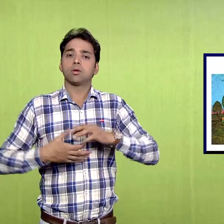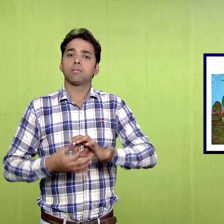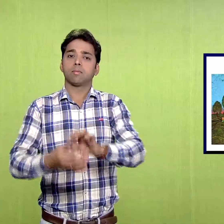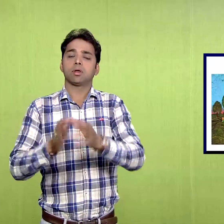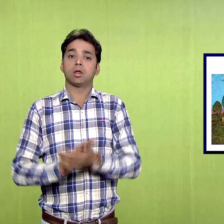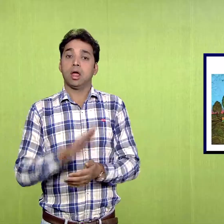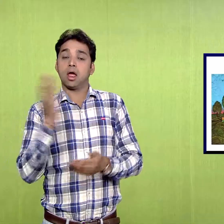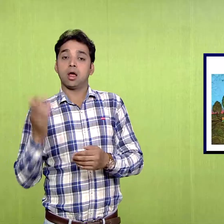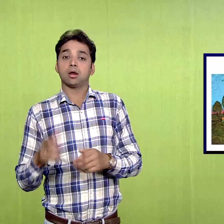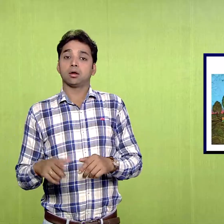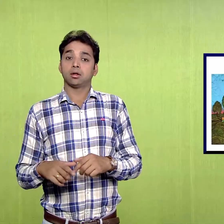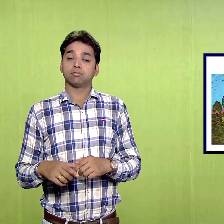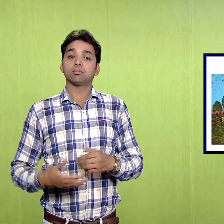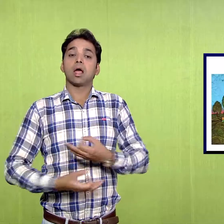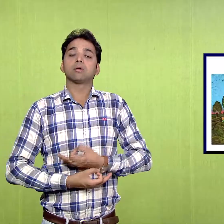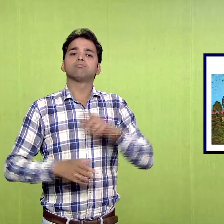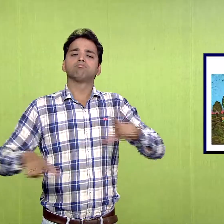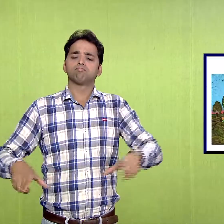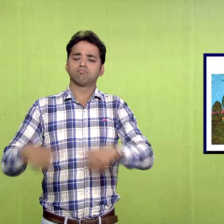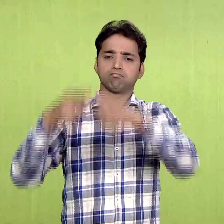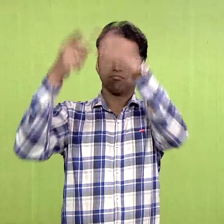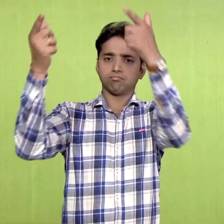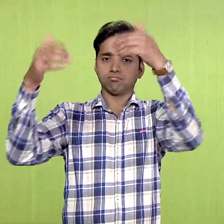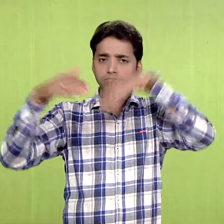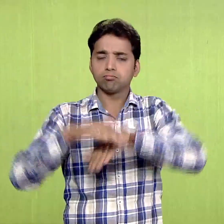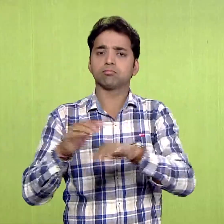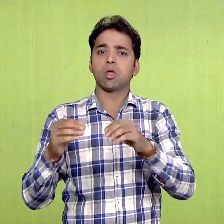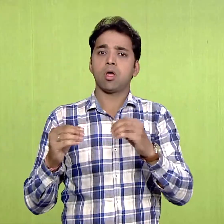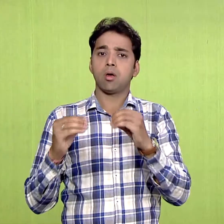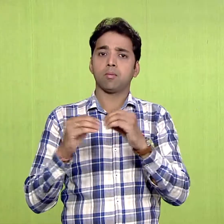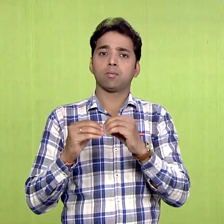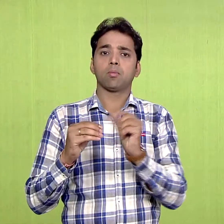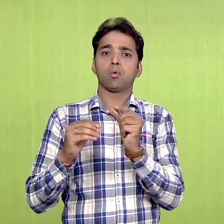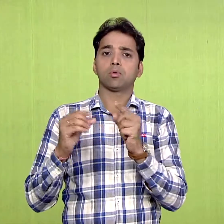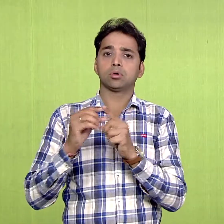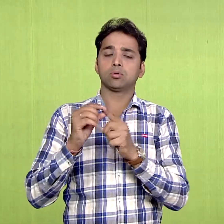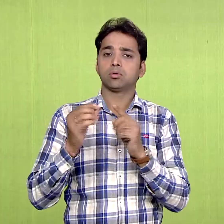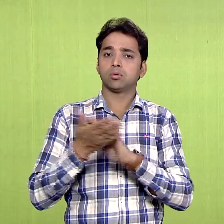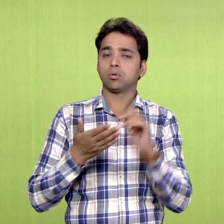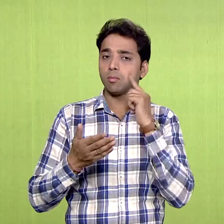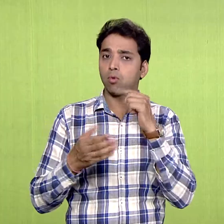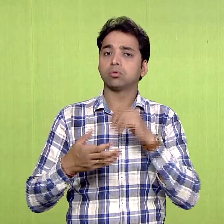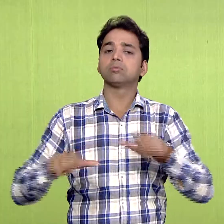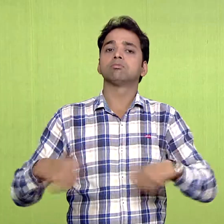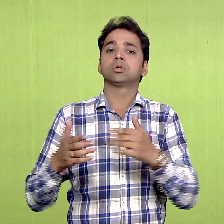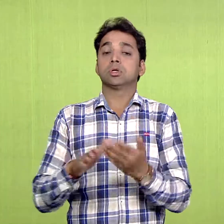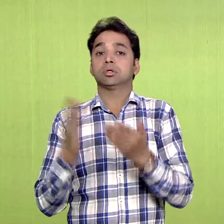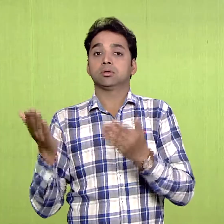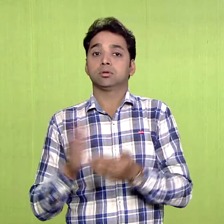under the Bodhi tree. The third at Sarnath, where he gave his